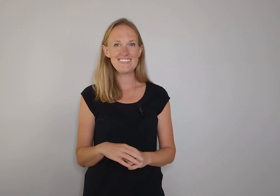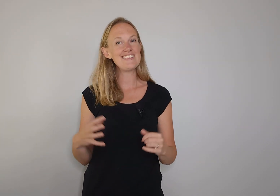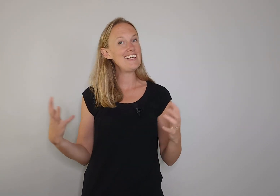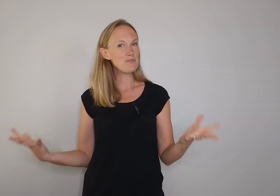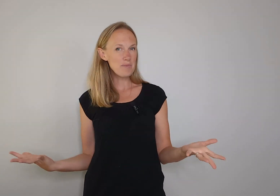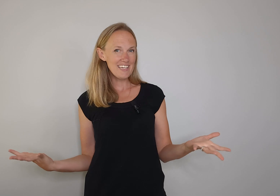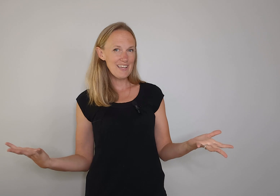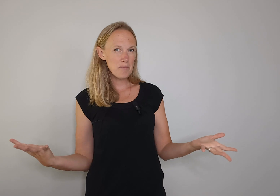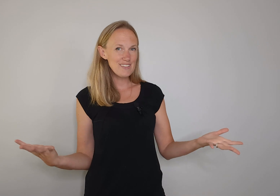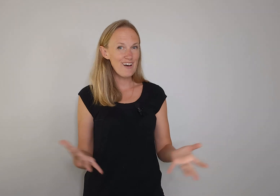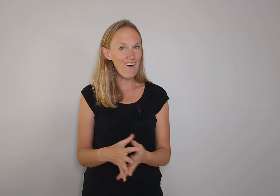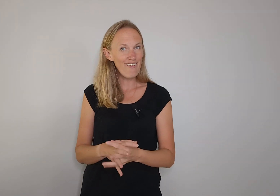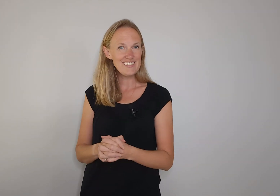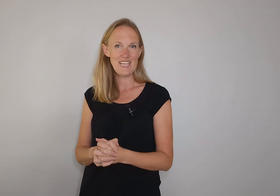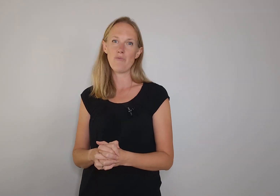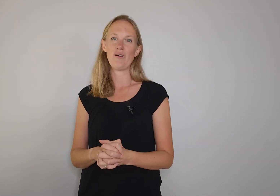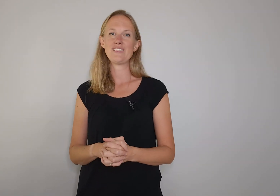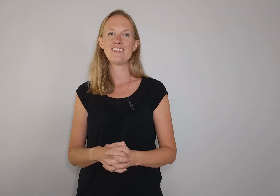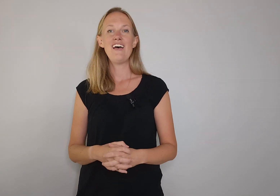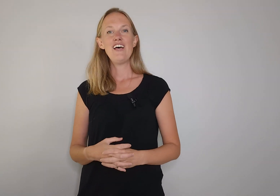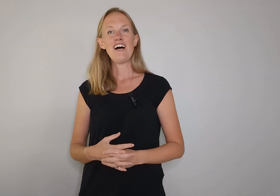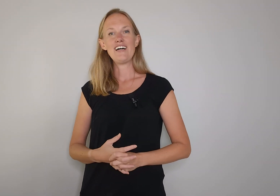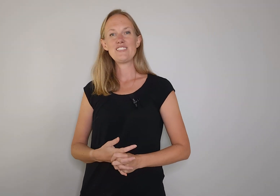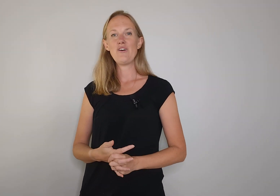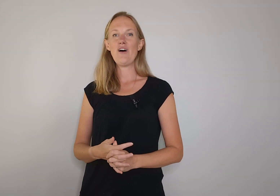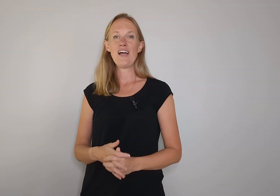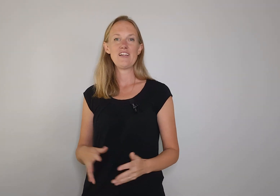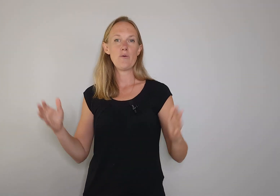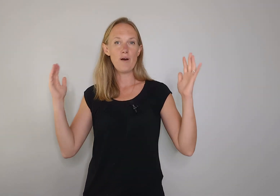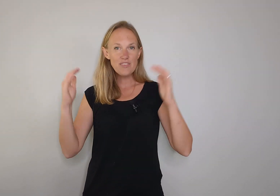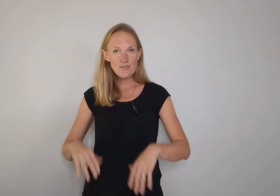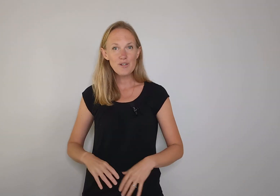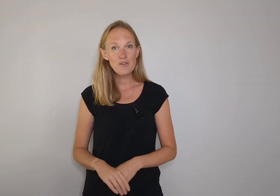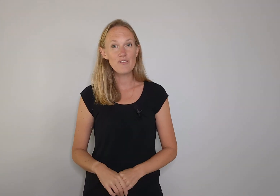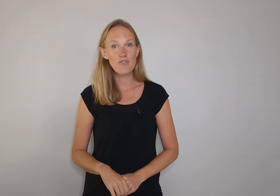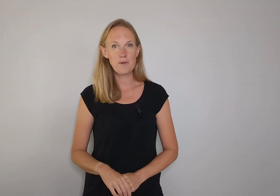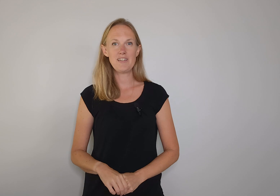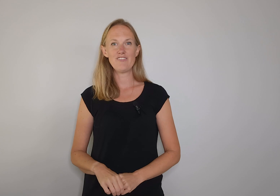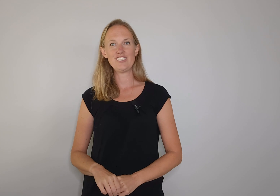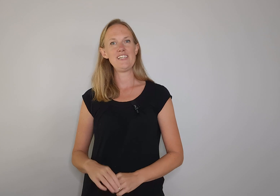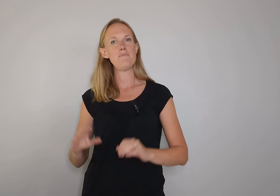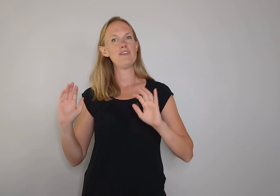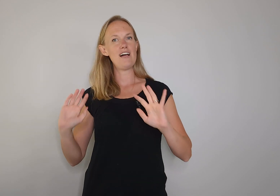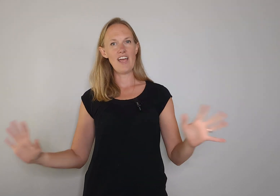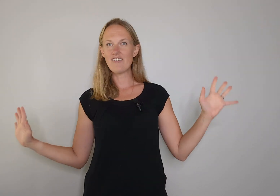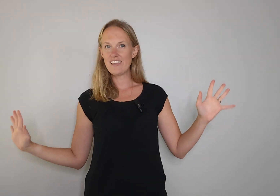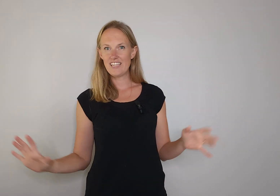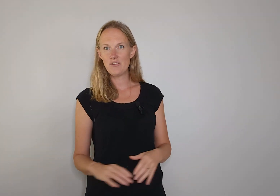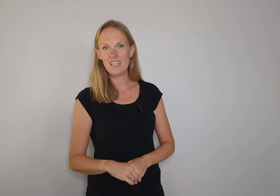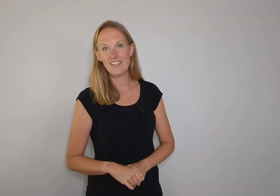There's less repeating, but it's all the same words. So I'm going to run through the 4-minute version, but you'll have everything you need